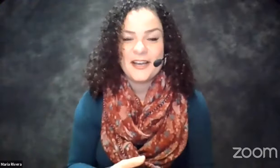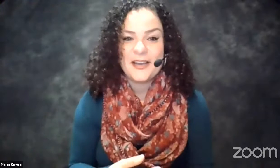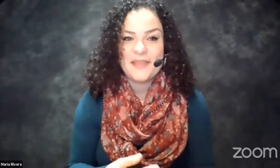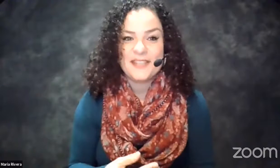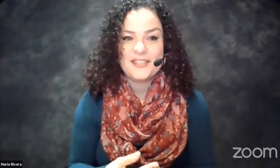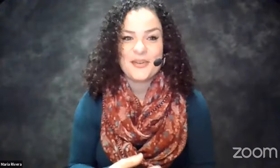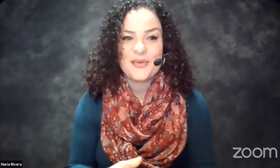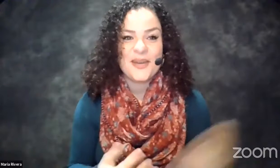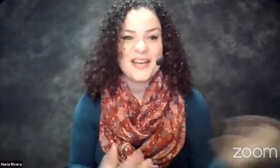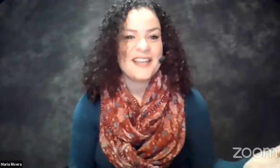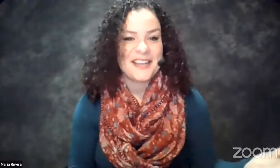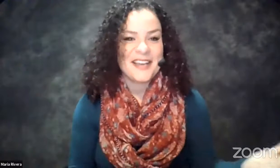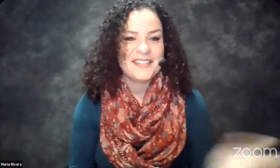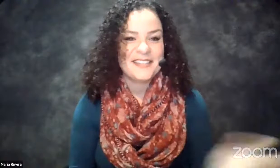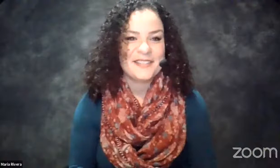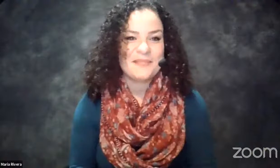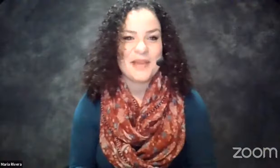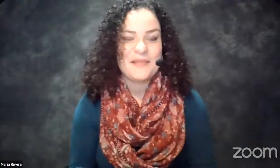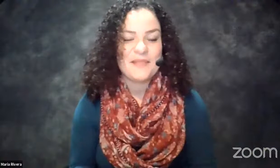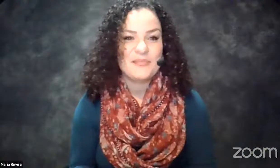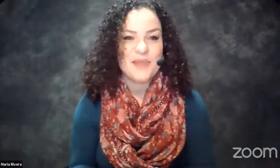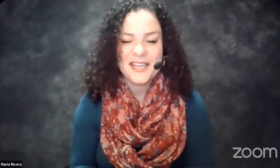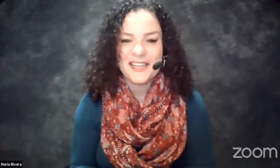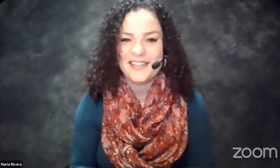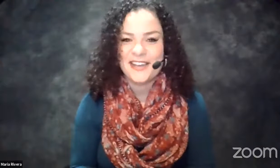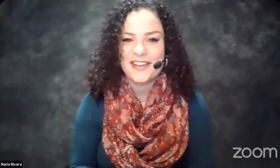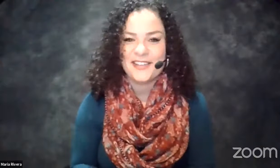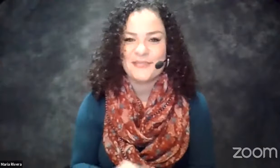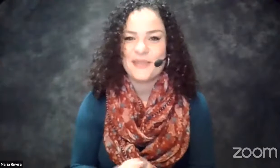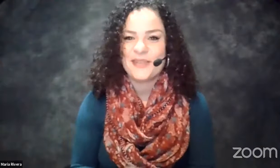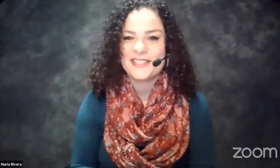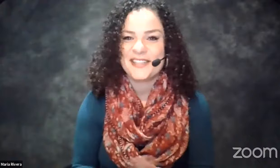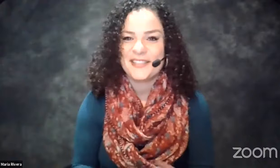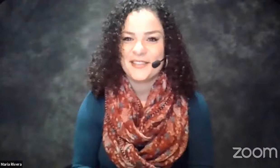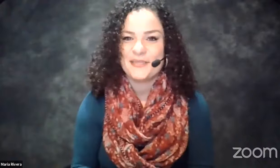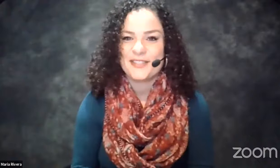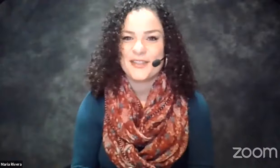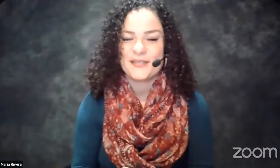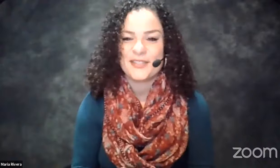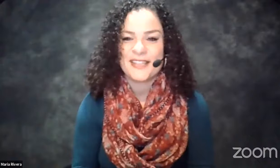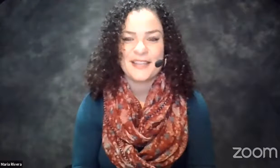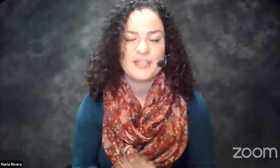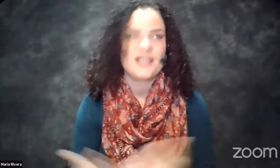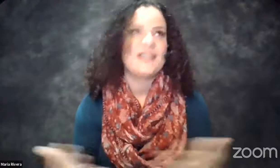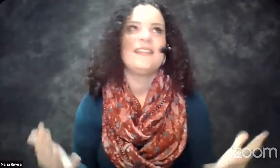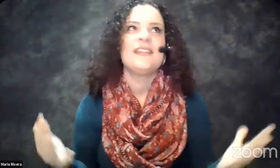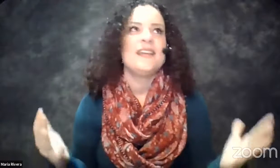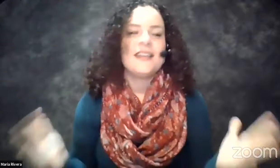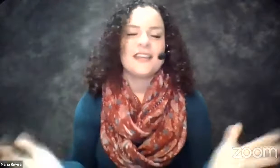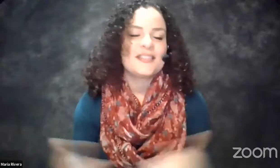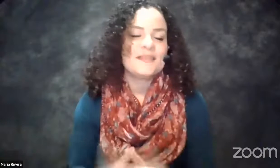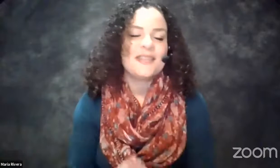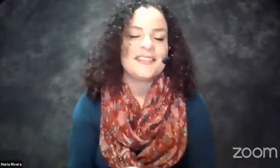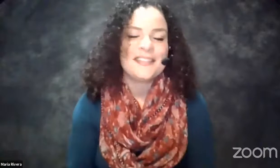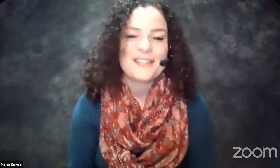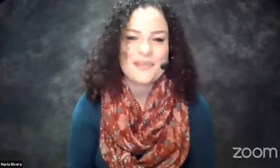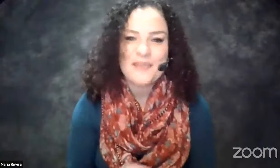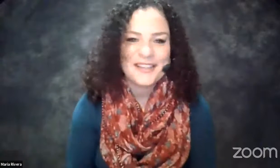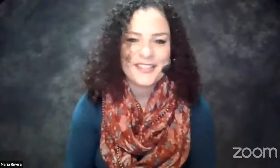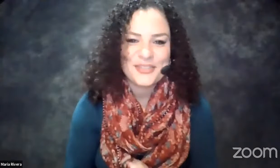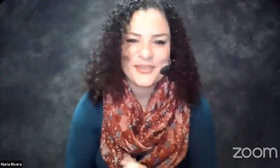Marcia McPhee, who's a dear friend and colleague. And Marcia and I were working on Advent and Christmas plans to help churches